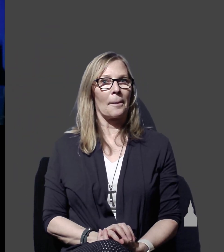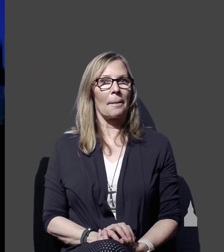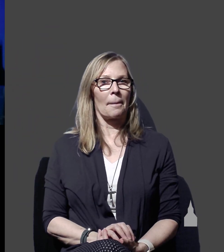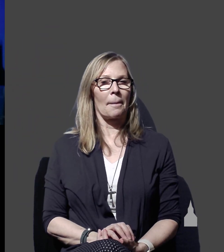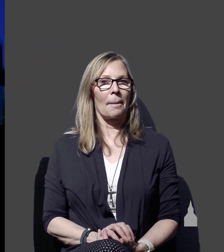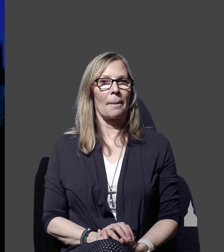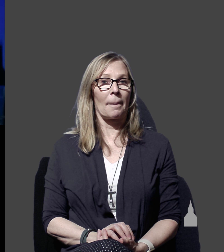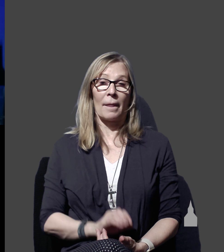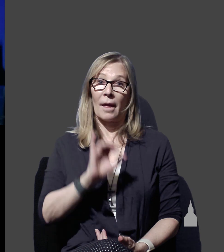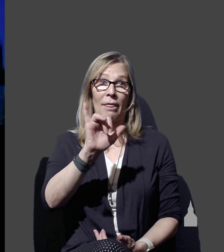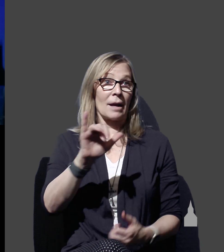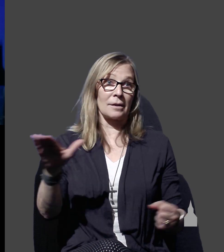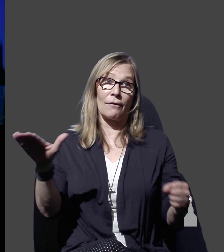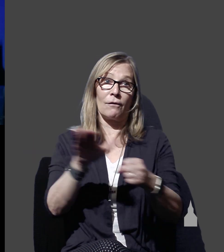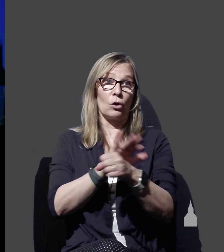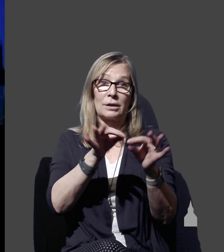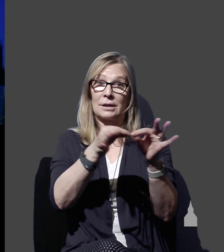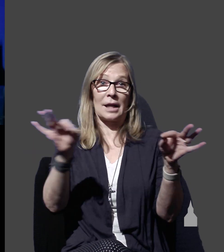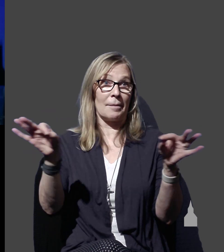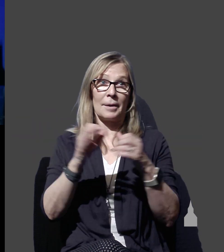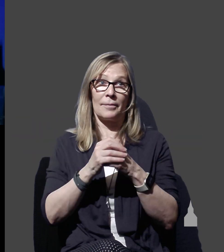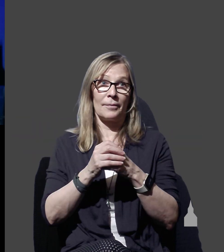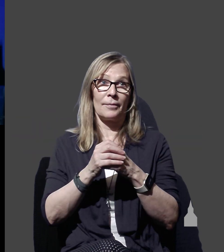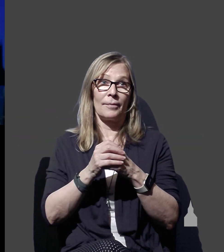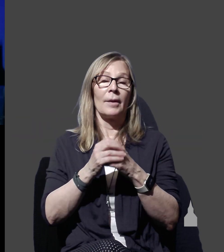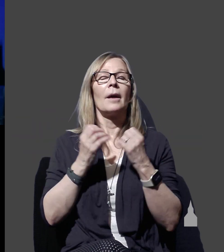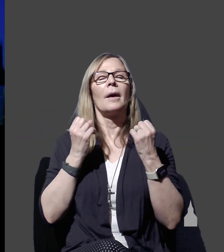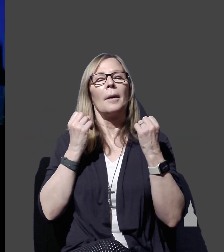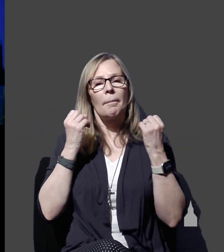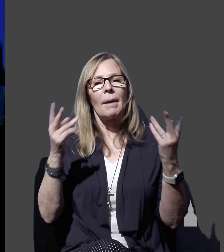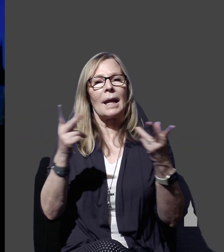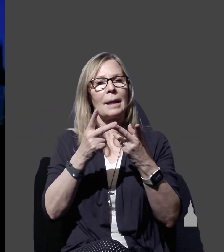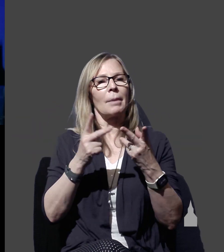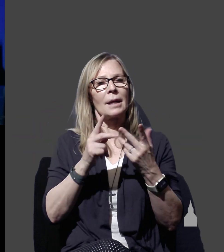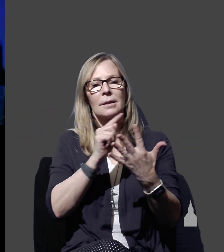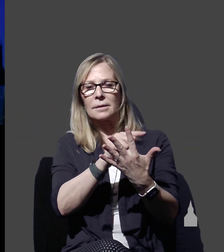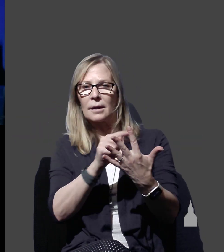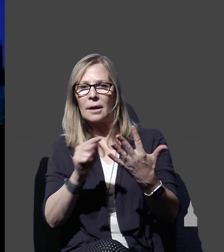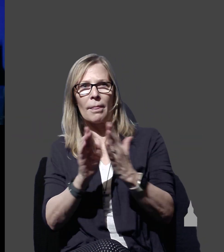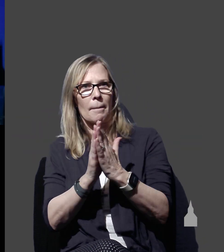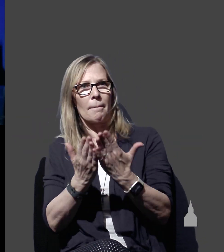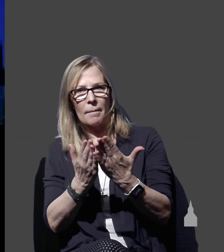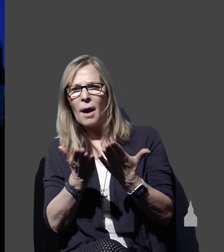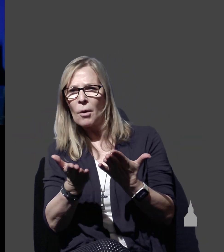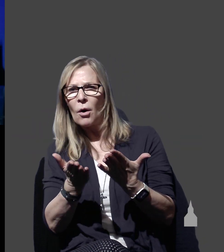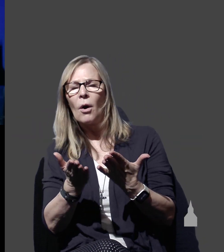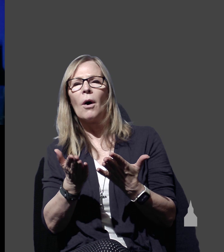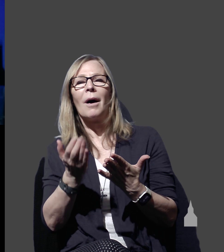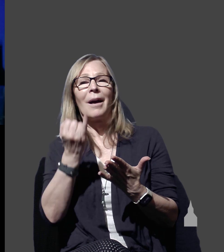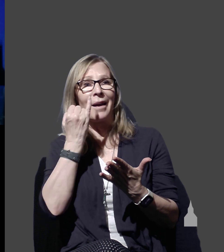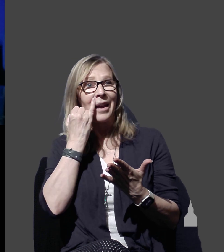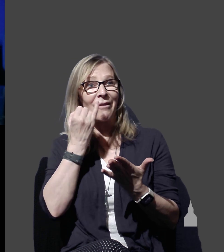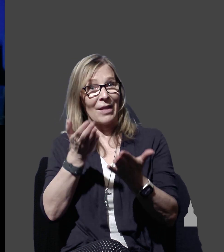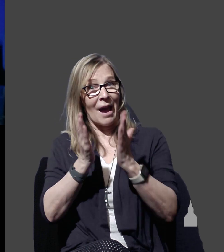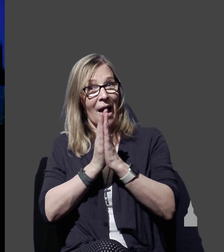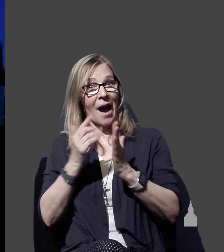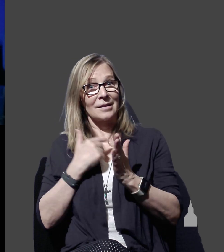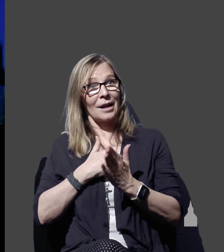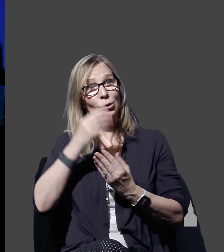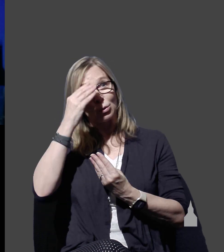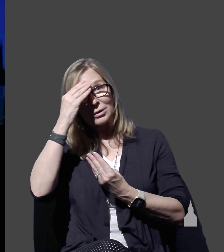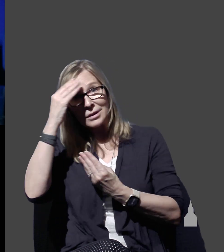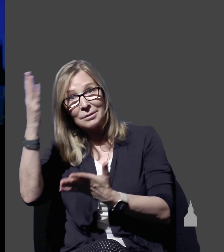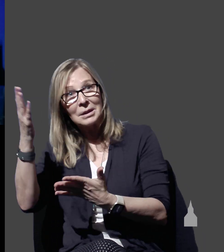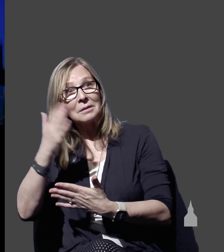It's a comprehensive statement. Now, in any place in the Bible where we're told to submit or obey, there's always one qualification. It's a qualification for wives submitting